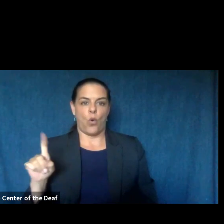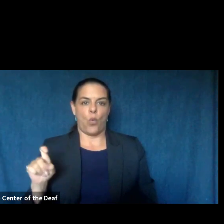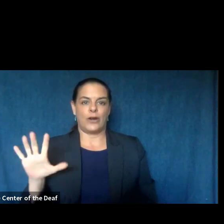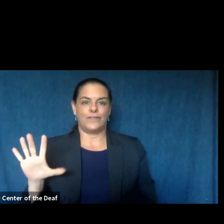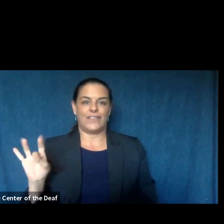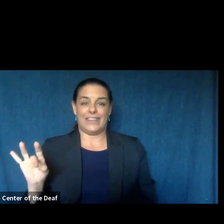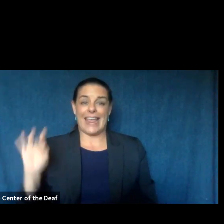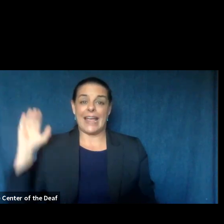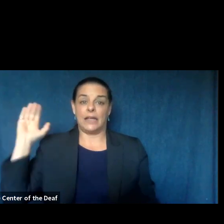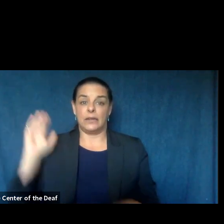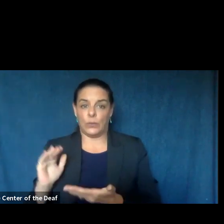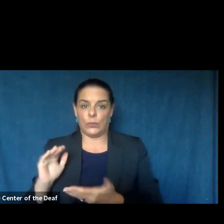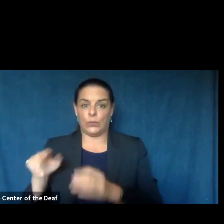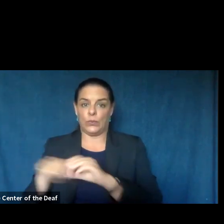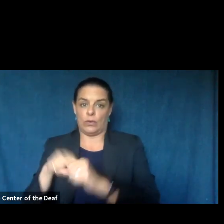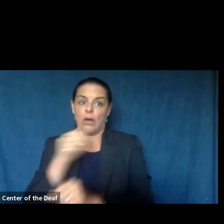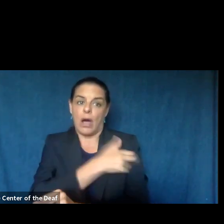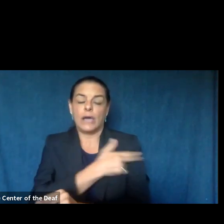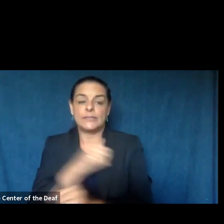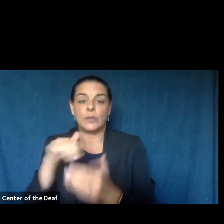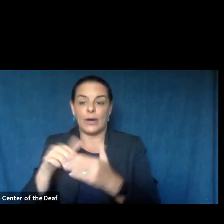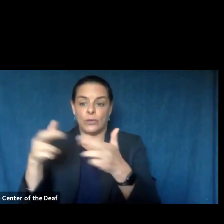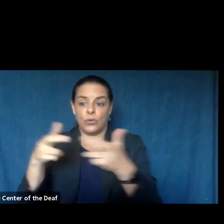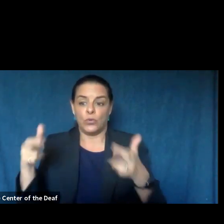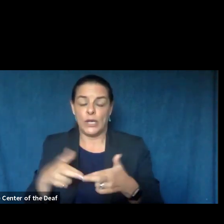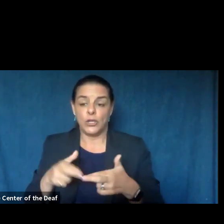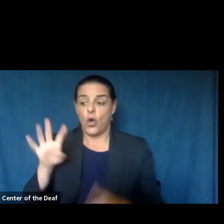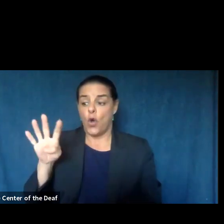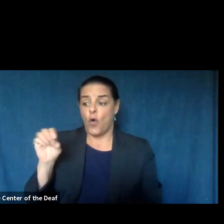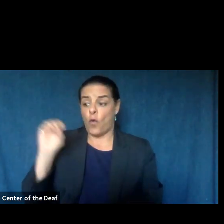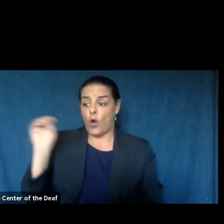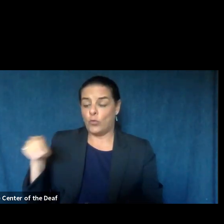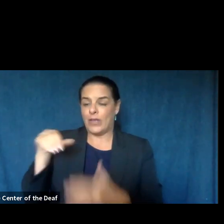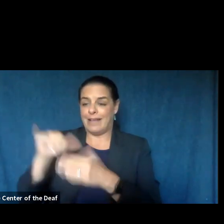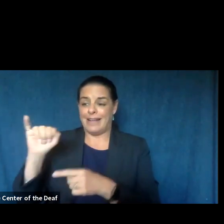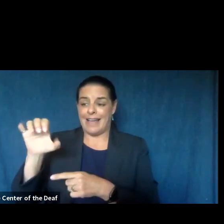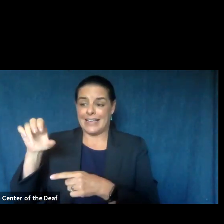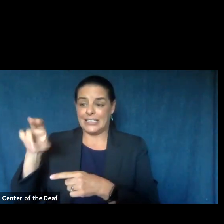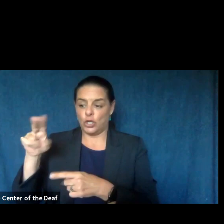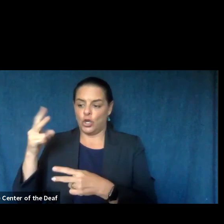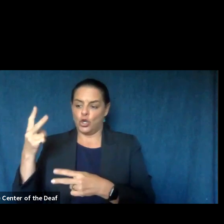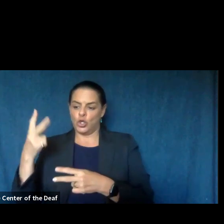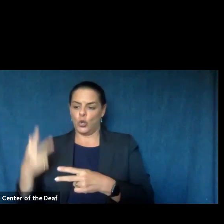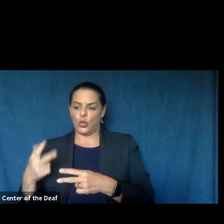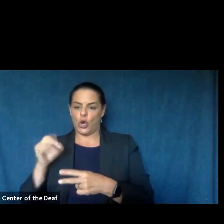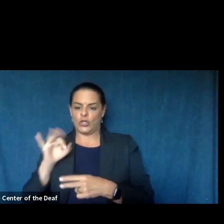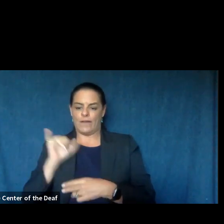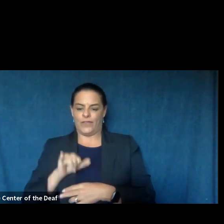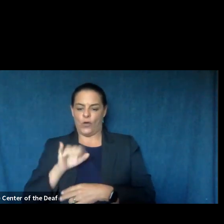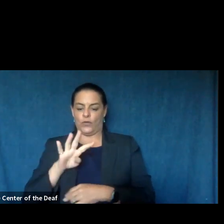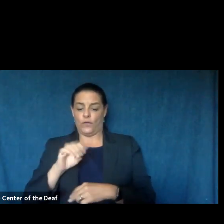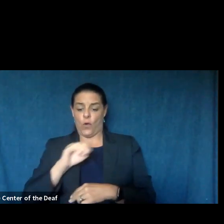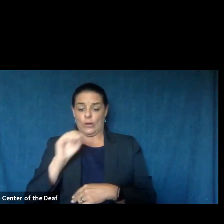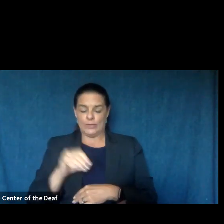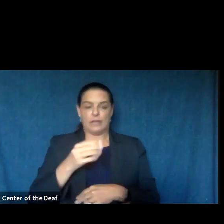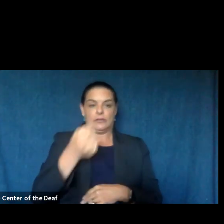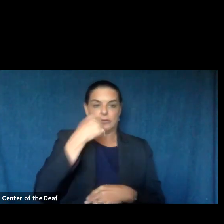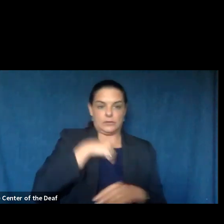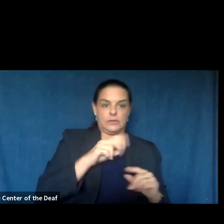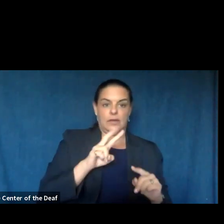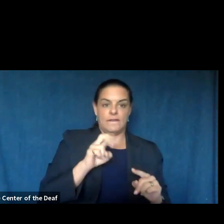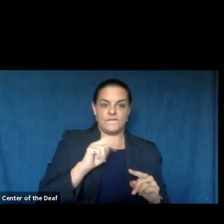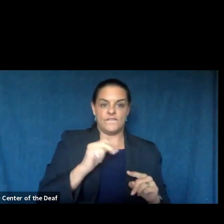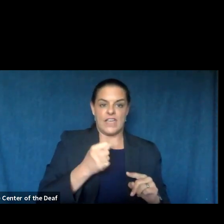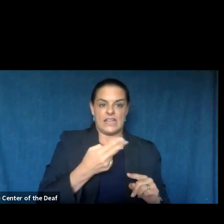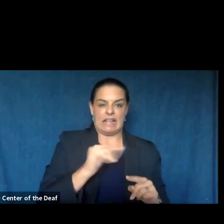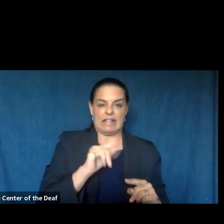158 hospitalizations. 40% of those were in the ICU and 2/3 of those were ventilated. And again, we've seen